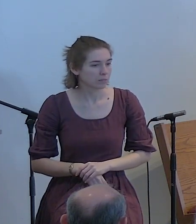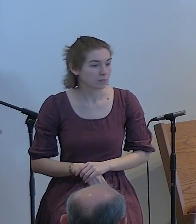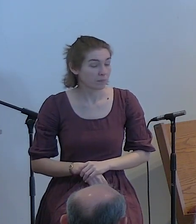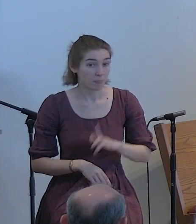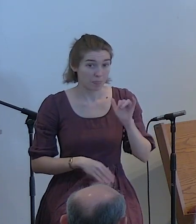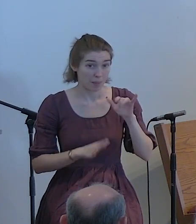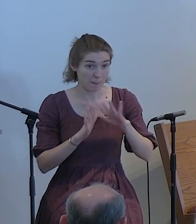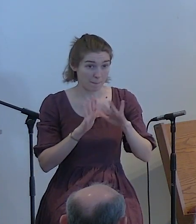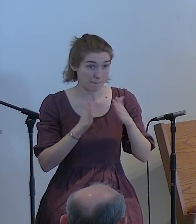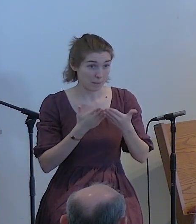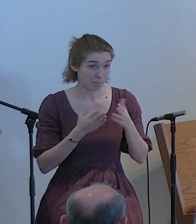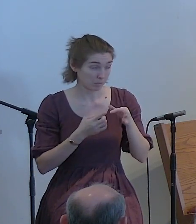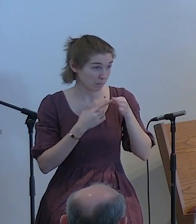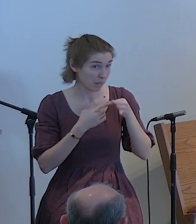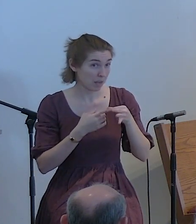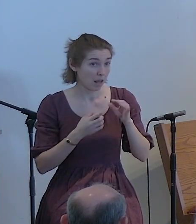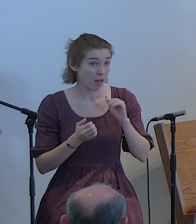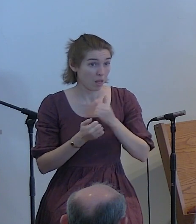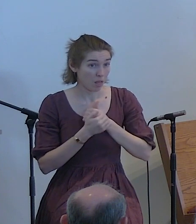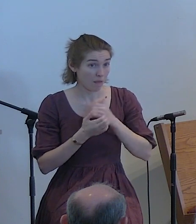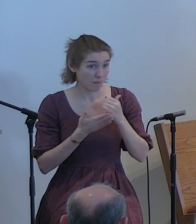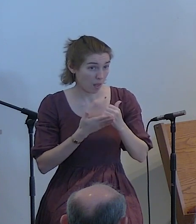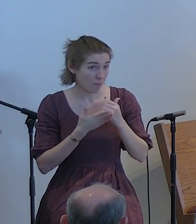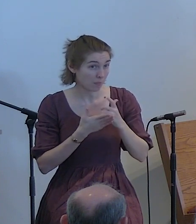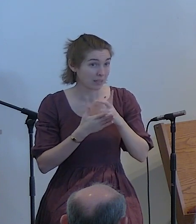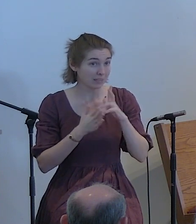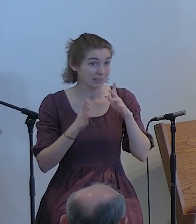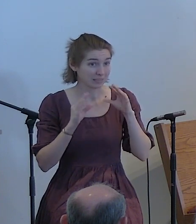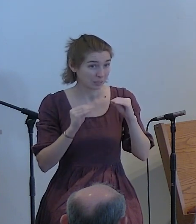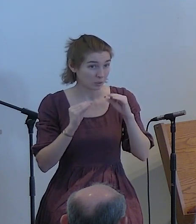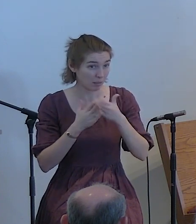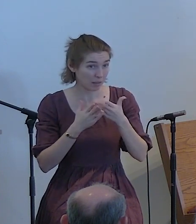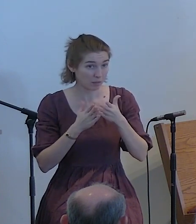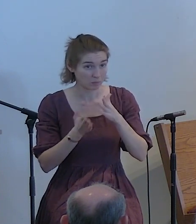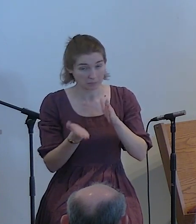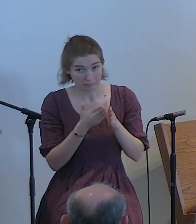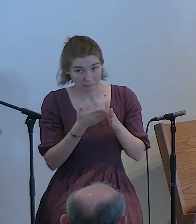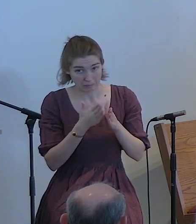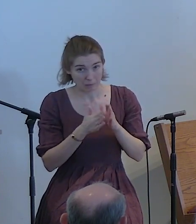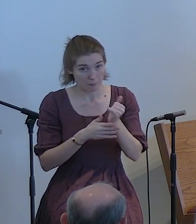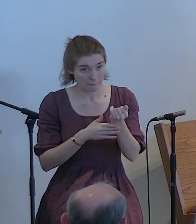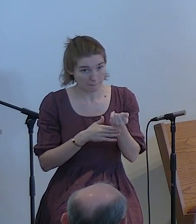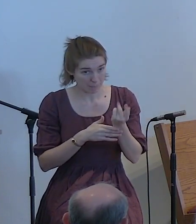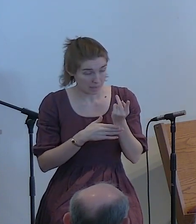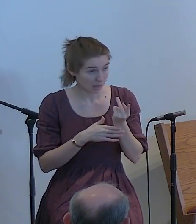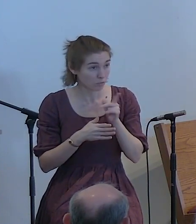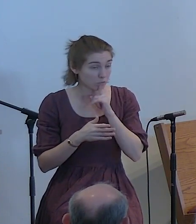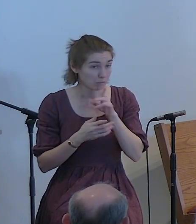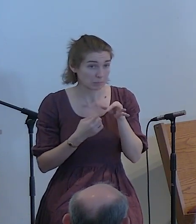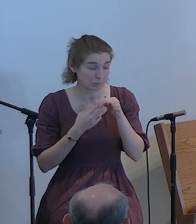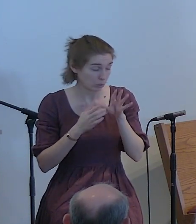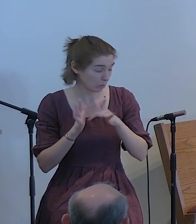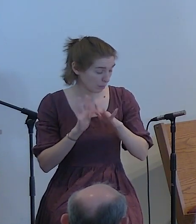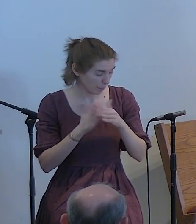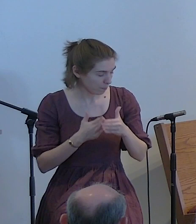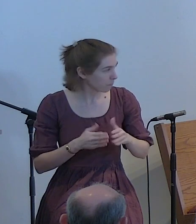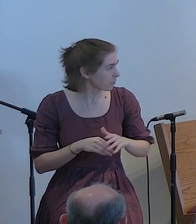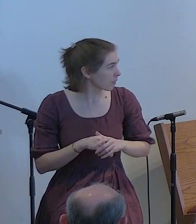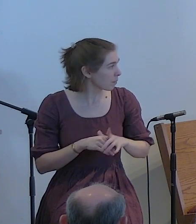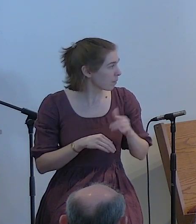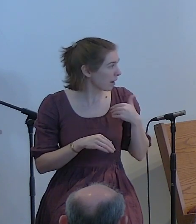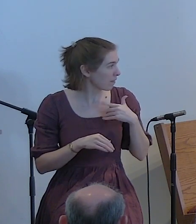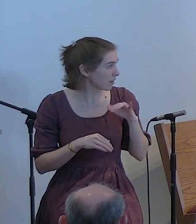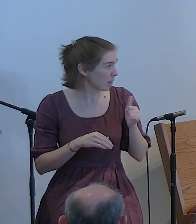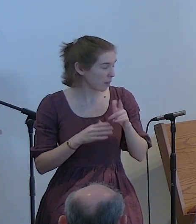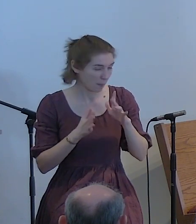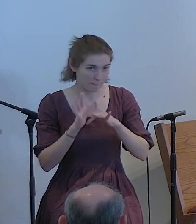And that Bible is special because I love the helps and the teachings in the back of it. Okay? Very, very special. But we have another